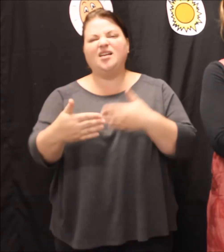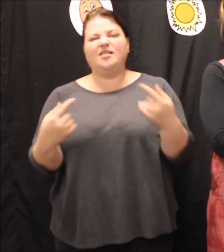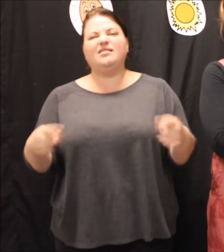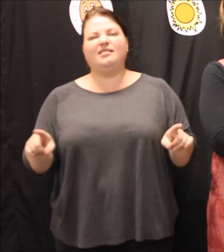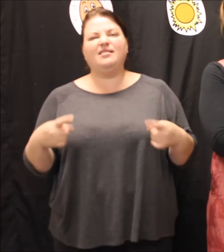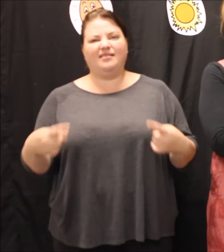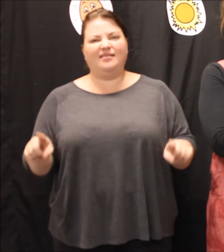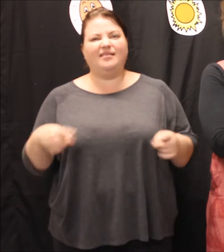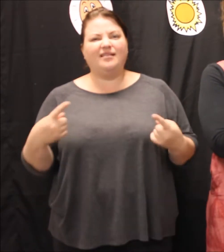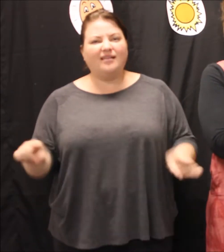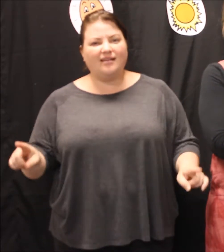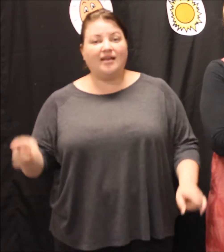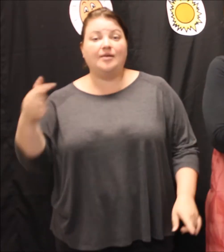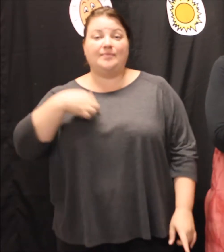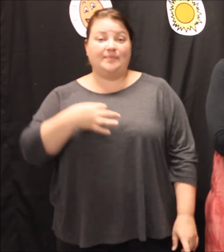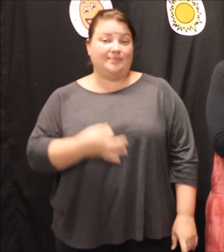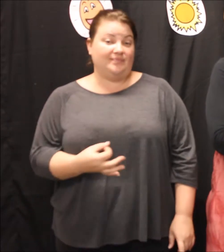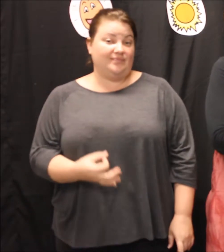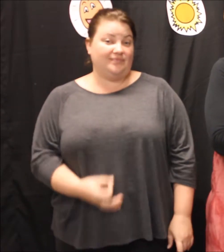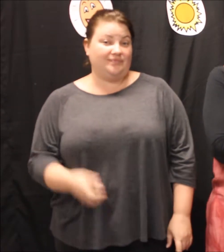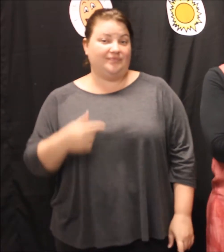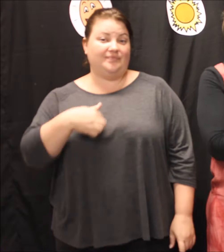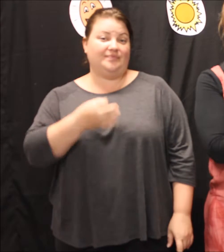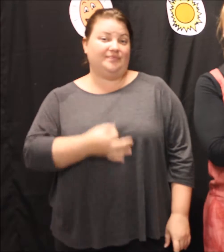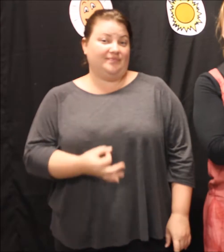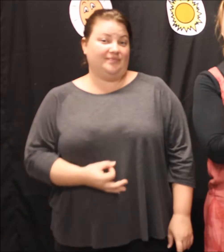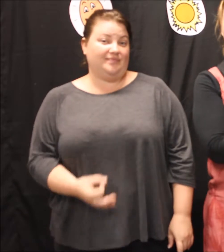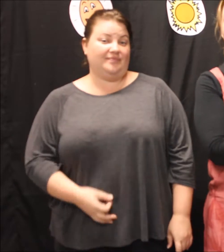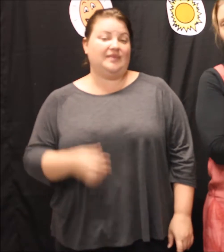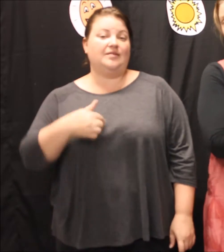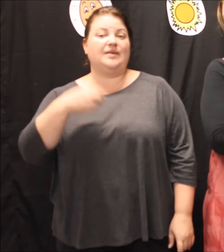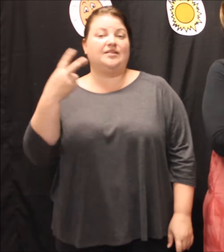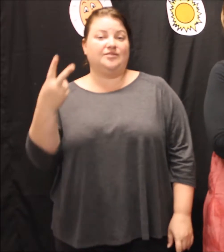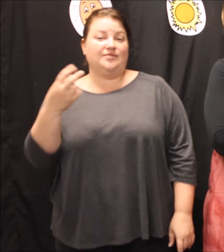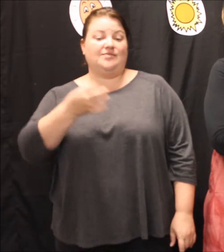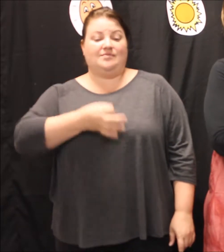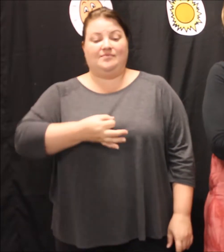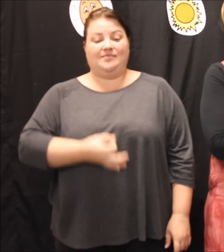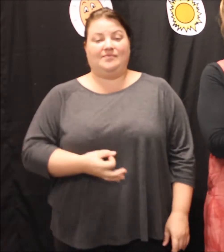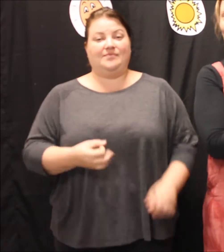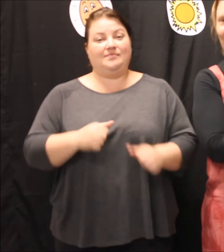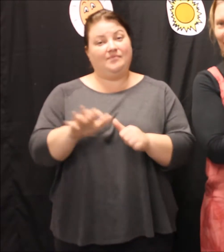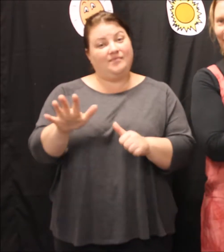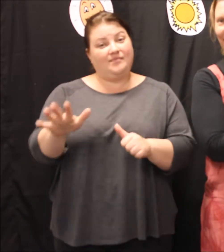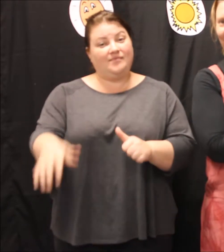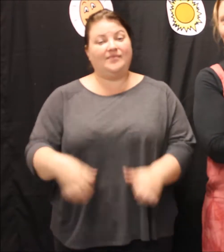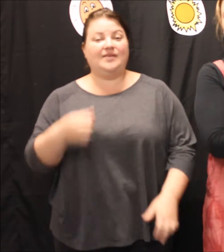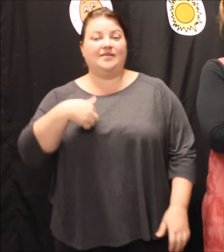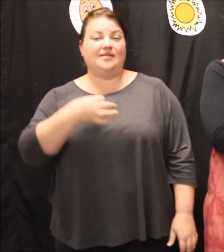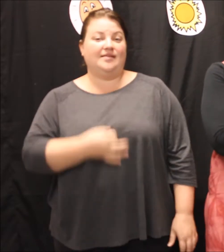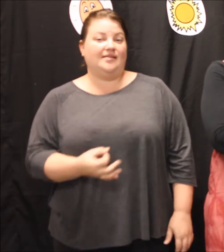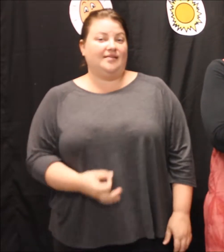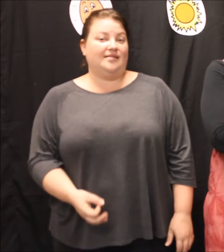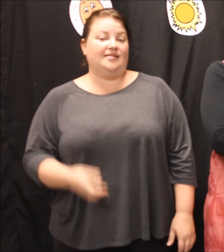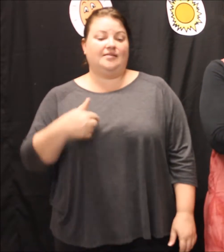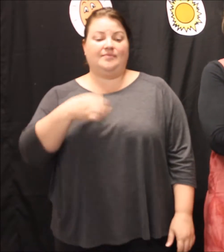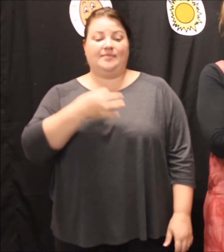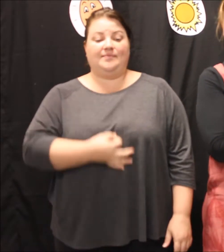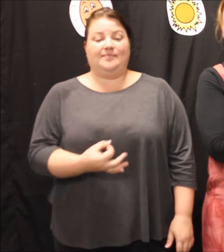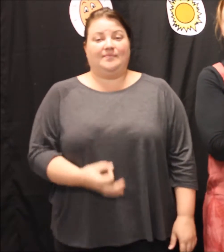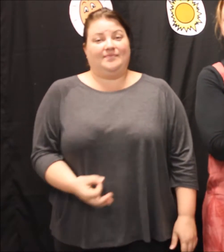singing his song. My buttons, my 2 groovy buttons. My